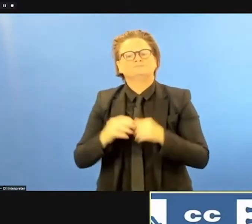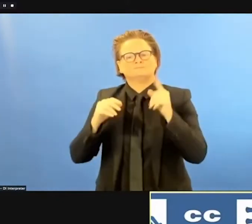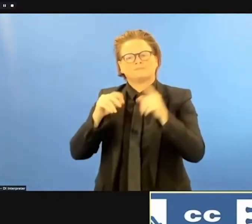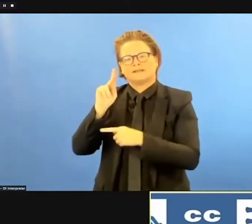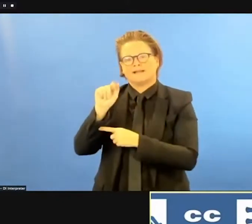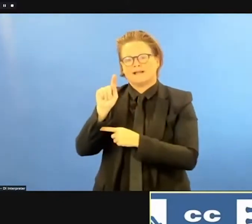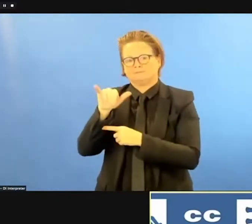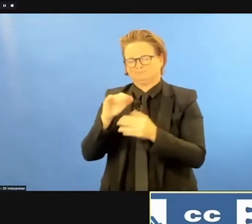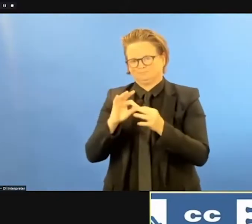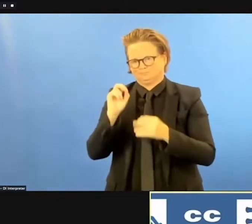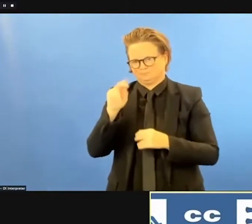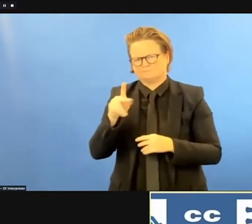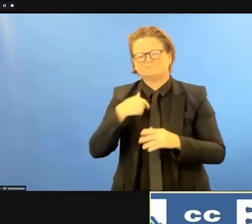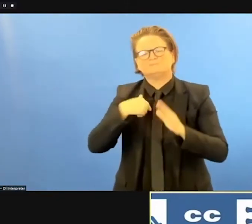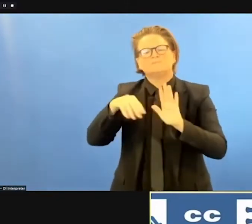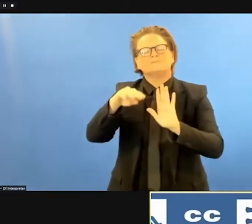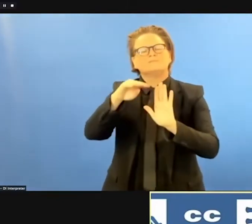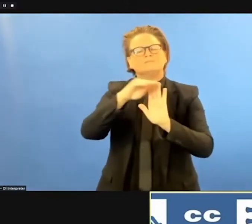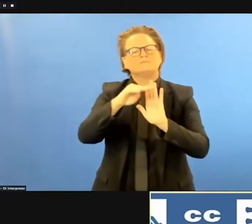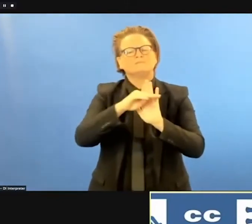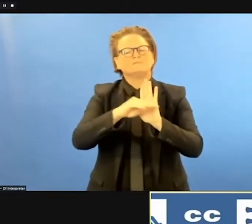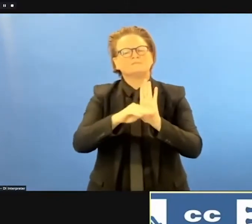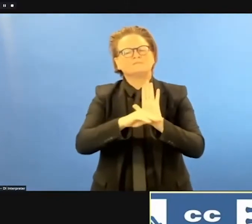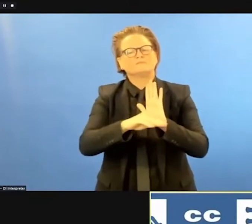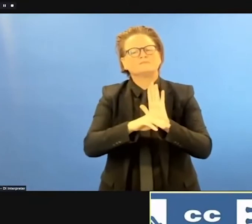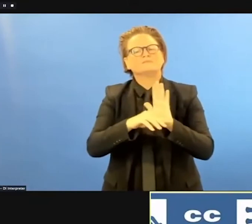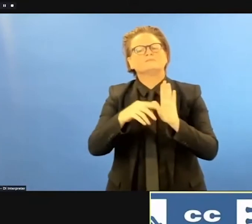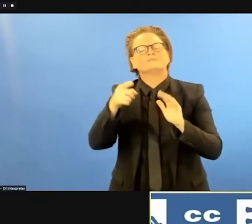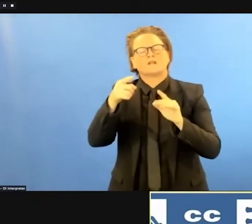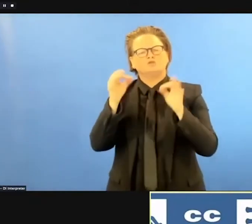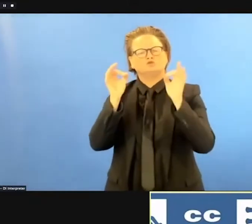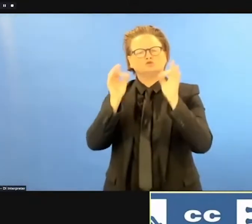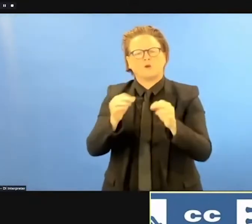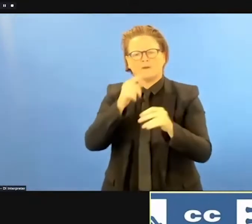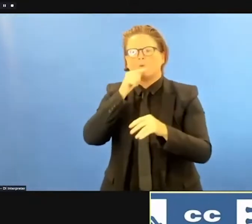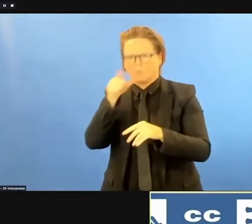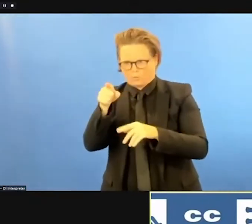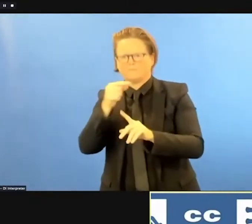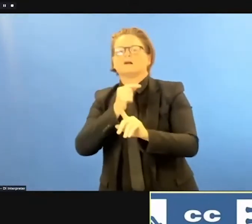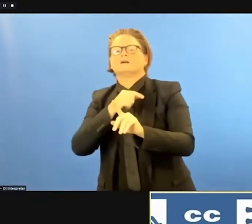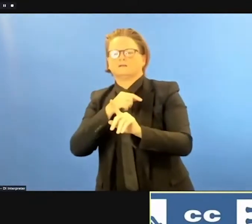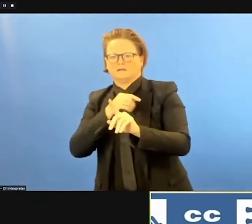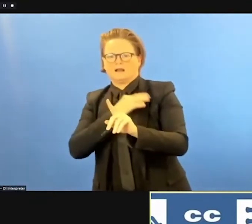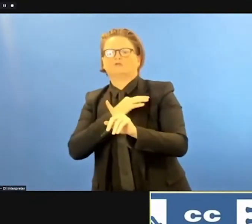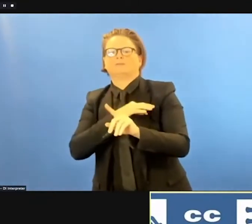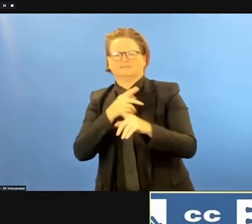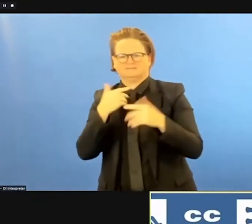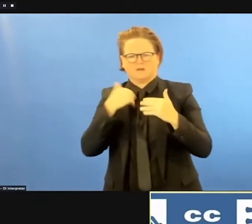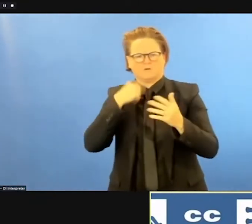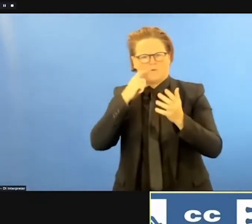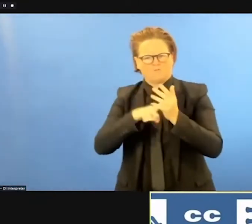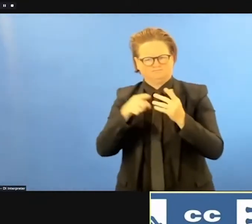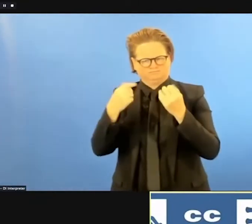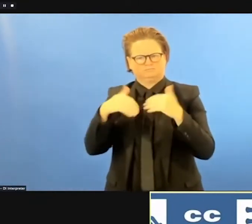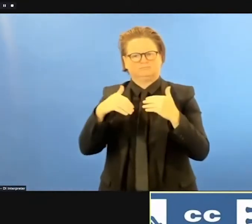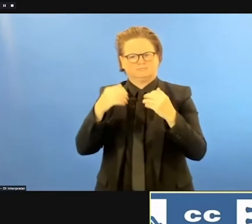that determines the eligibility, someone noted there are a lot of health conditions that are not found on that list, but can be quite